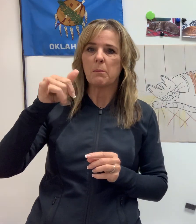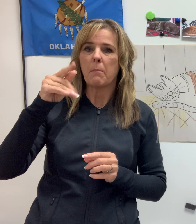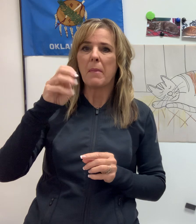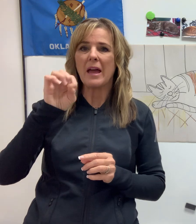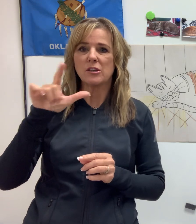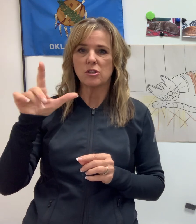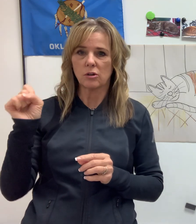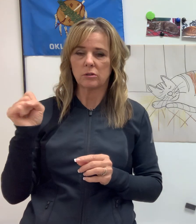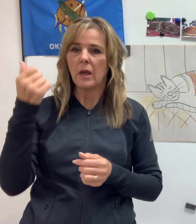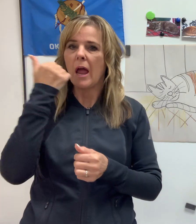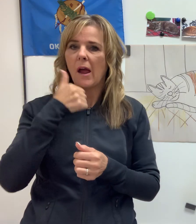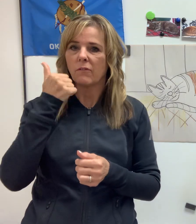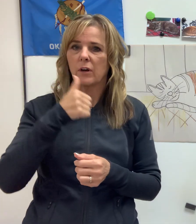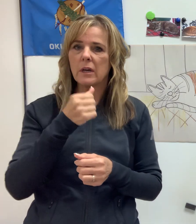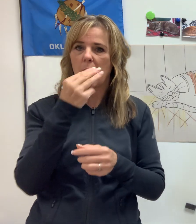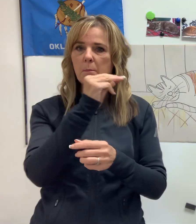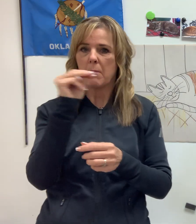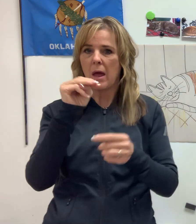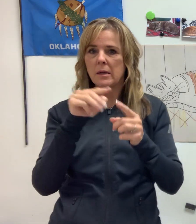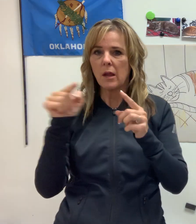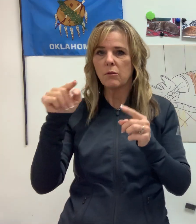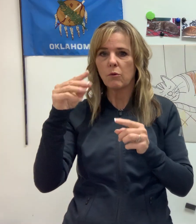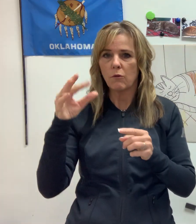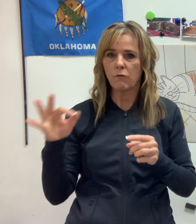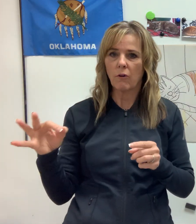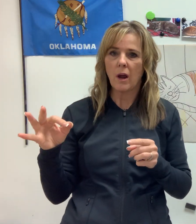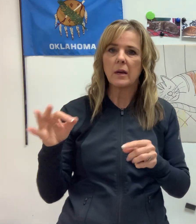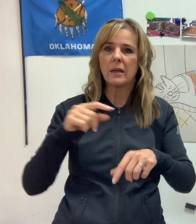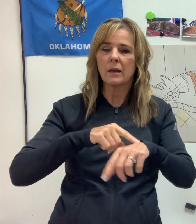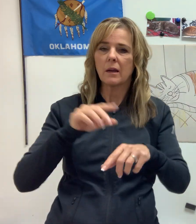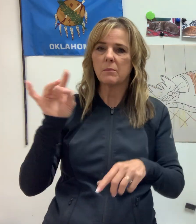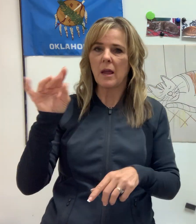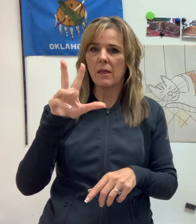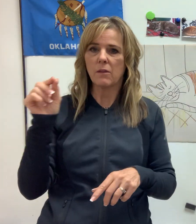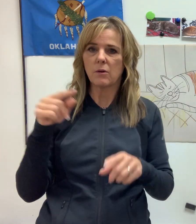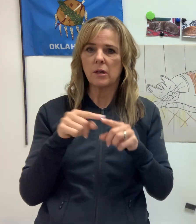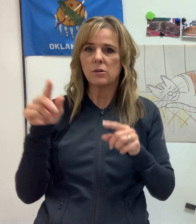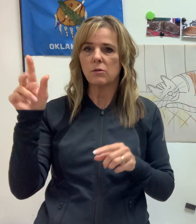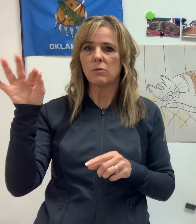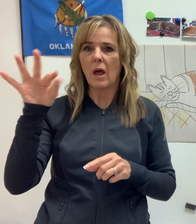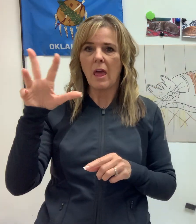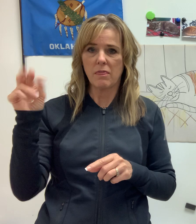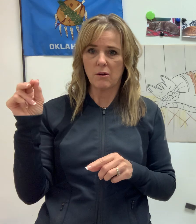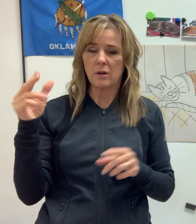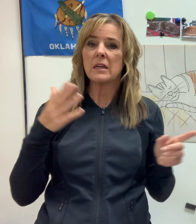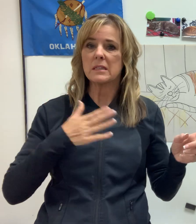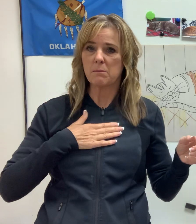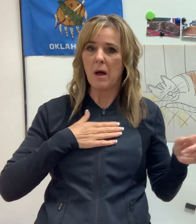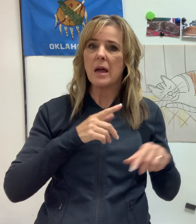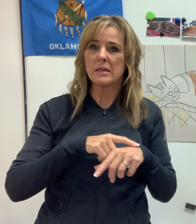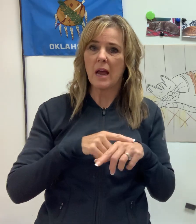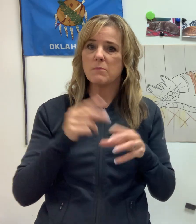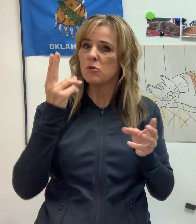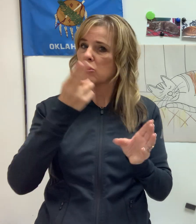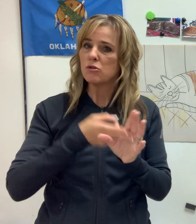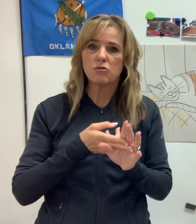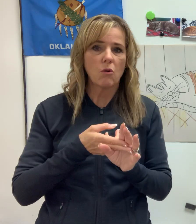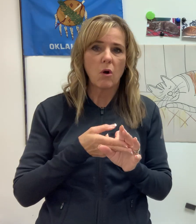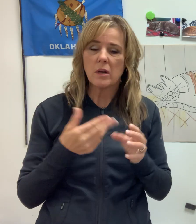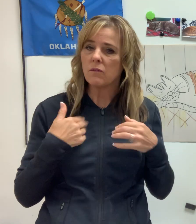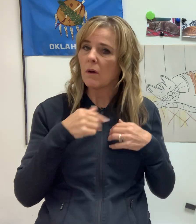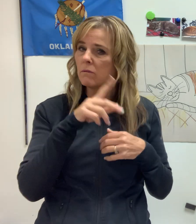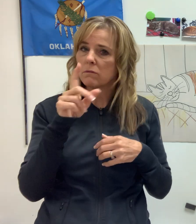through Friday from 8:30 to 9:30 in the morning is Miss Adams' time with our specials Google Meet. You can join in if you have